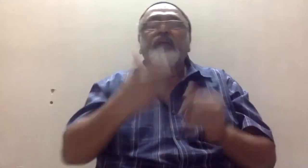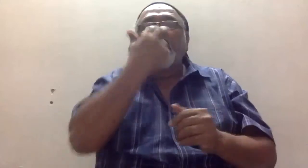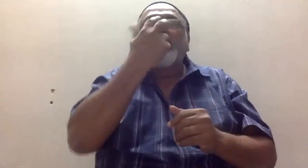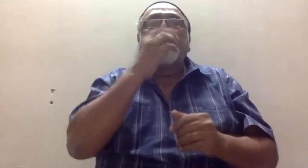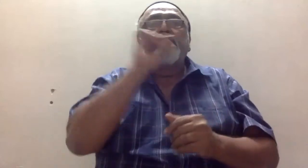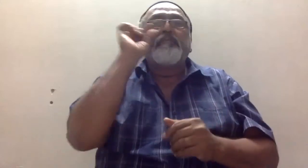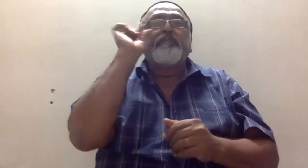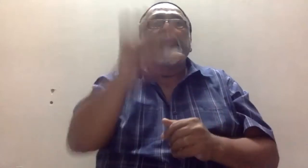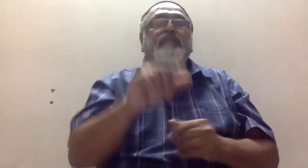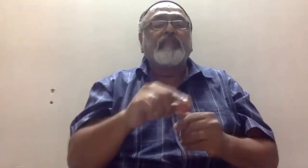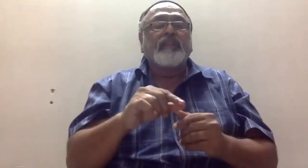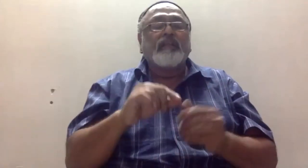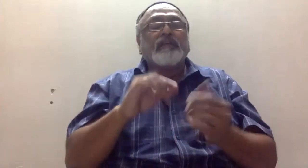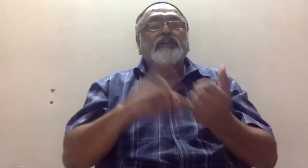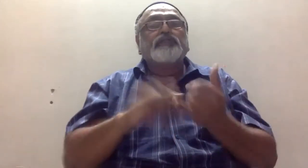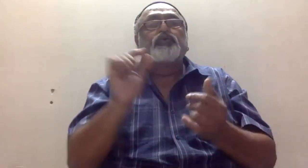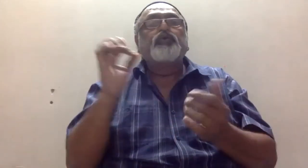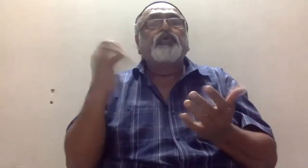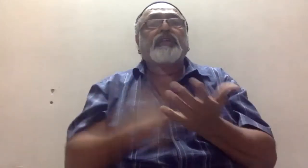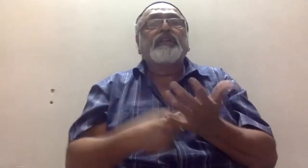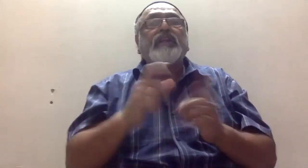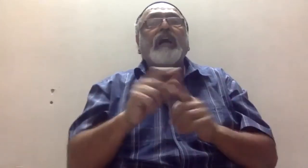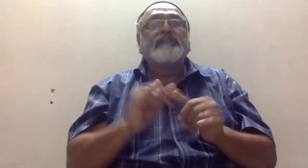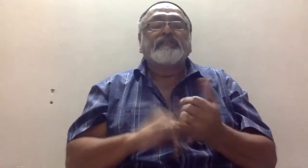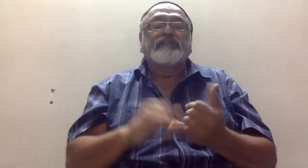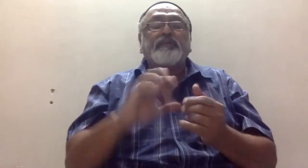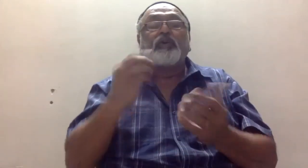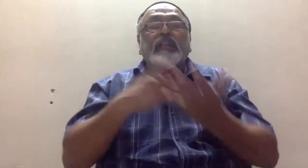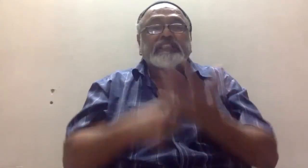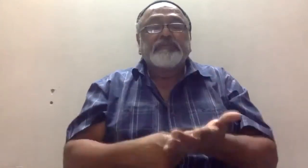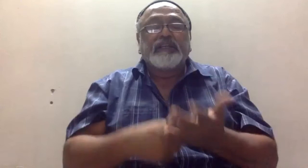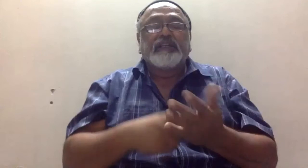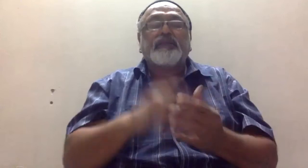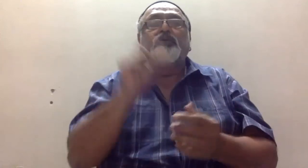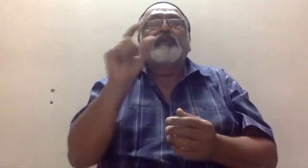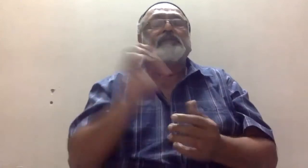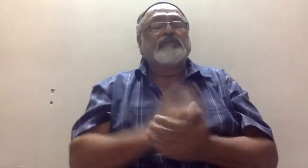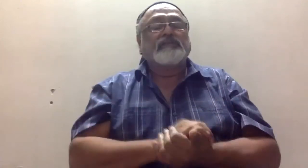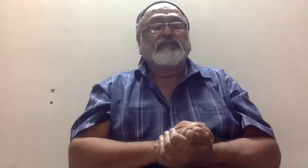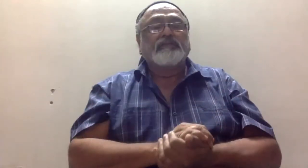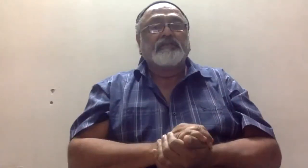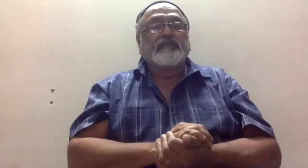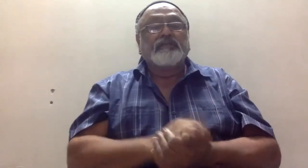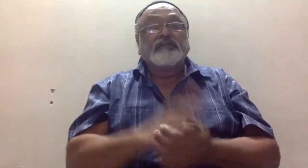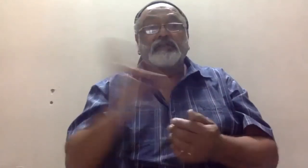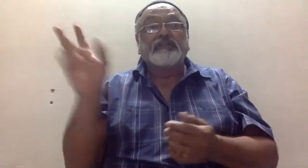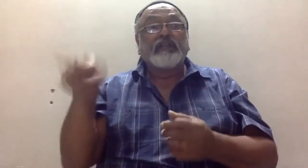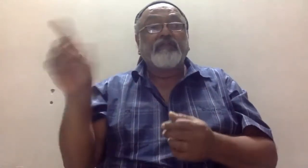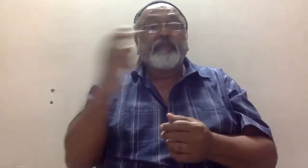more respectable word at some point in time, because surdas was one poet who was blind, but then he achieved